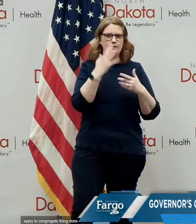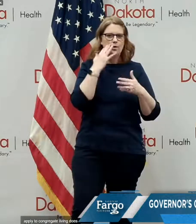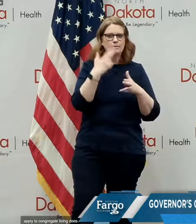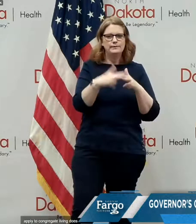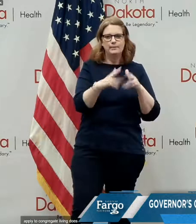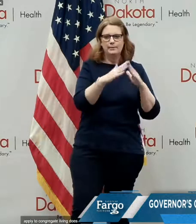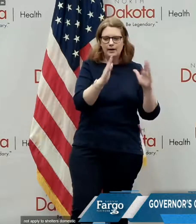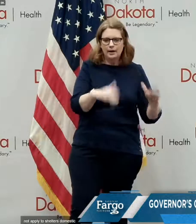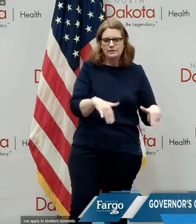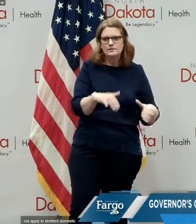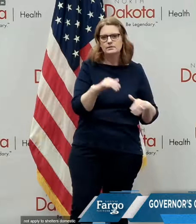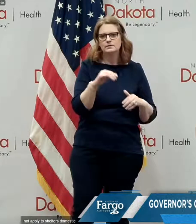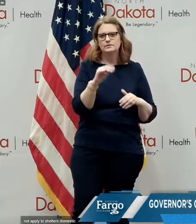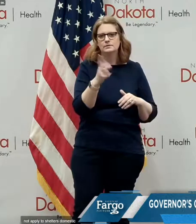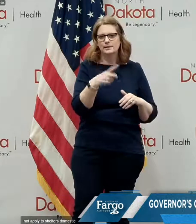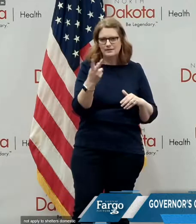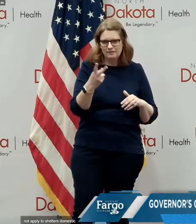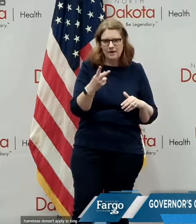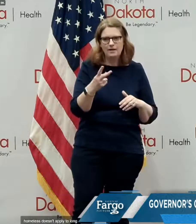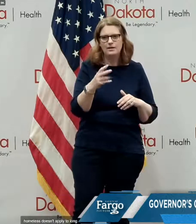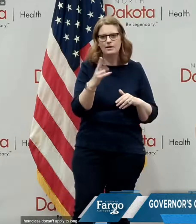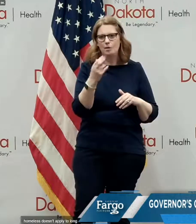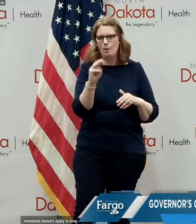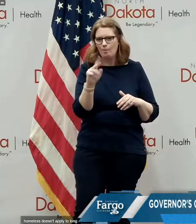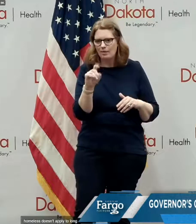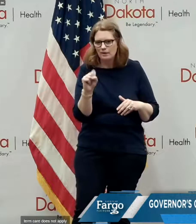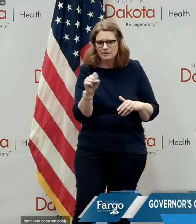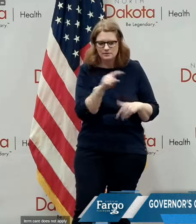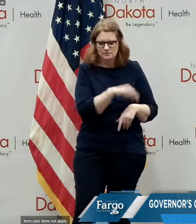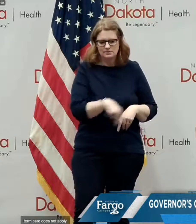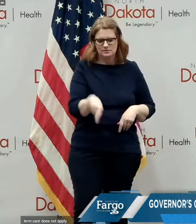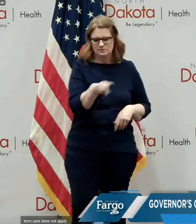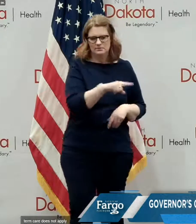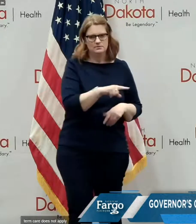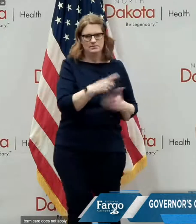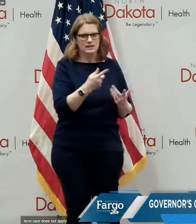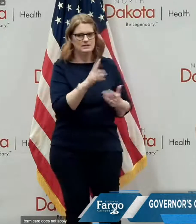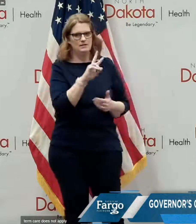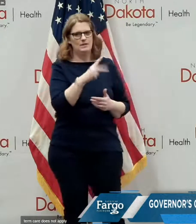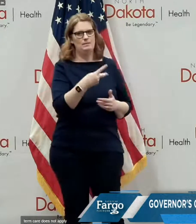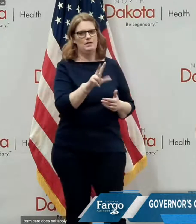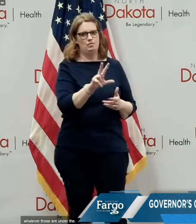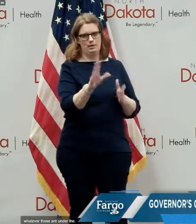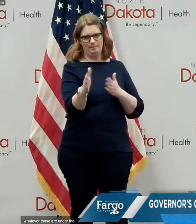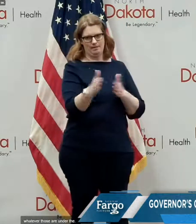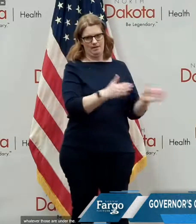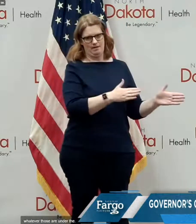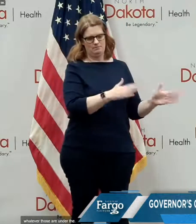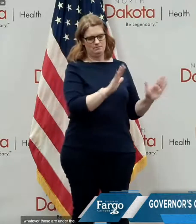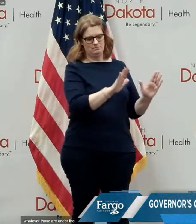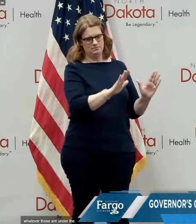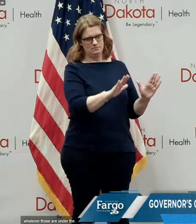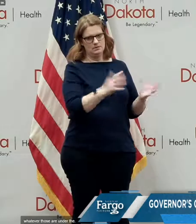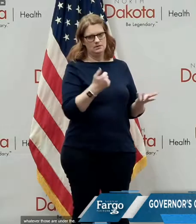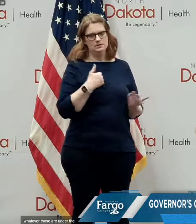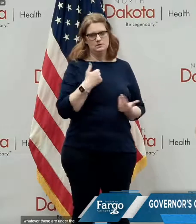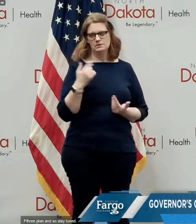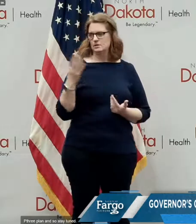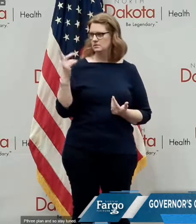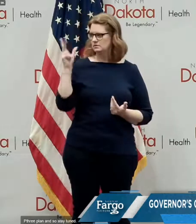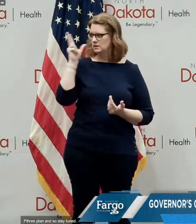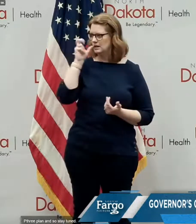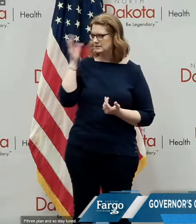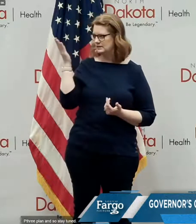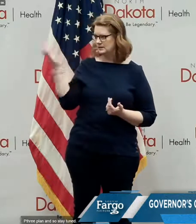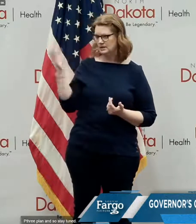doesn't apply to long-term care, does not apply, whatever. Those are under the VP3 plan, and so stay tuned, listen to Chris about